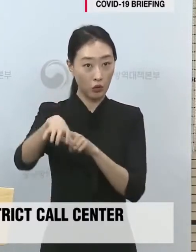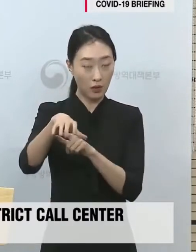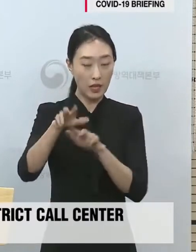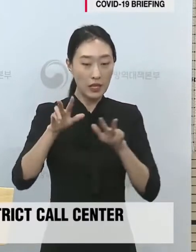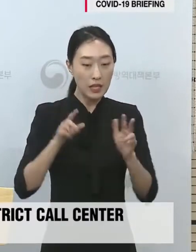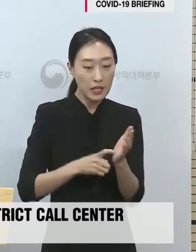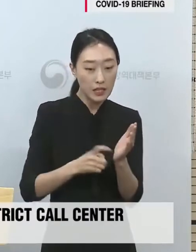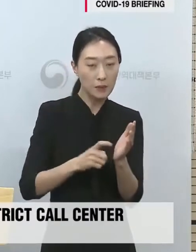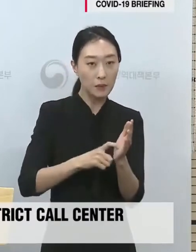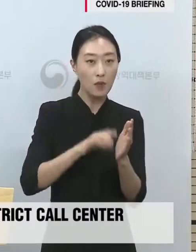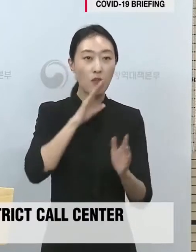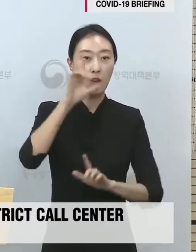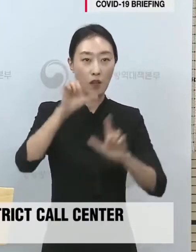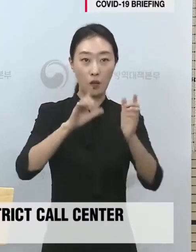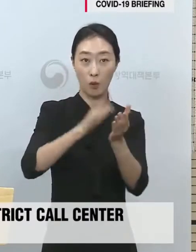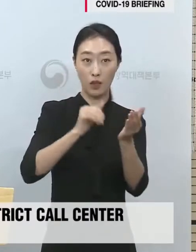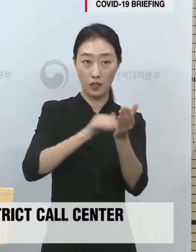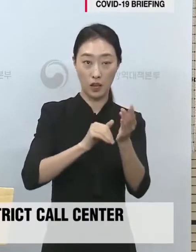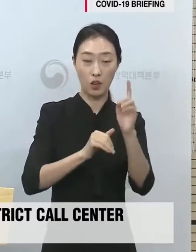the cure of the